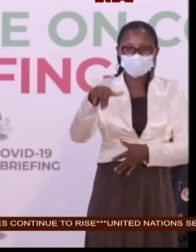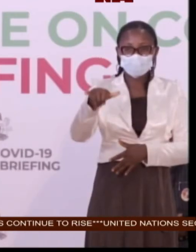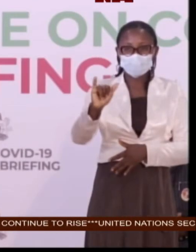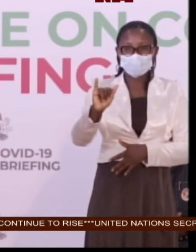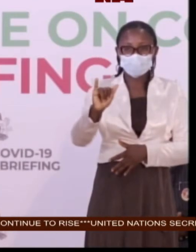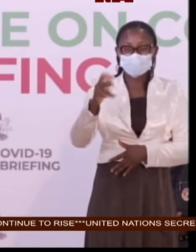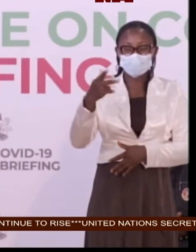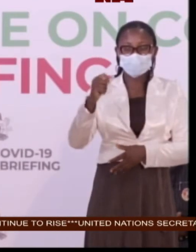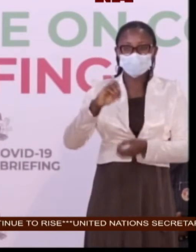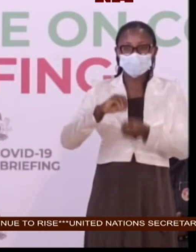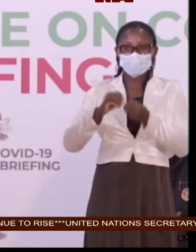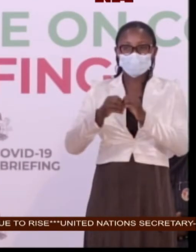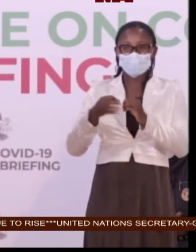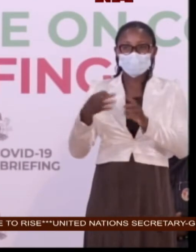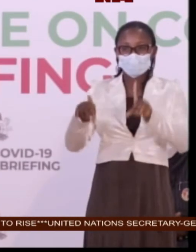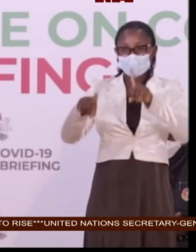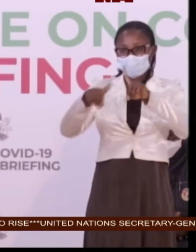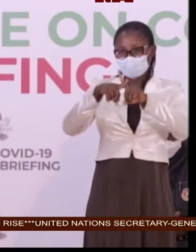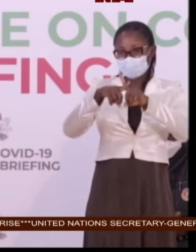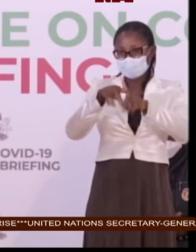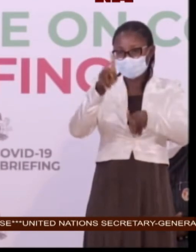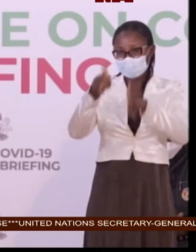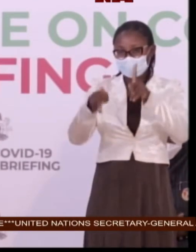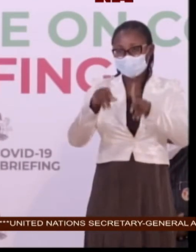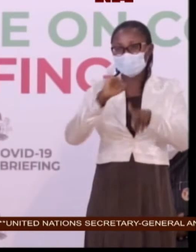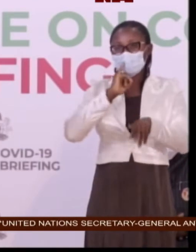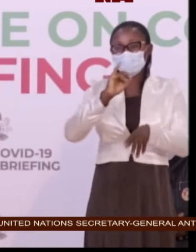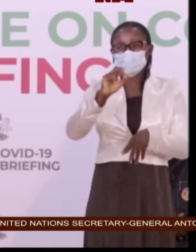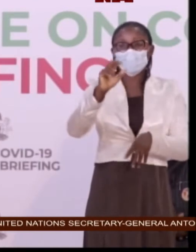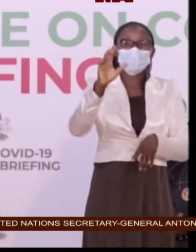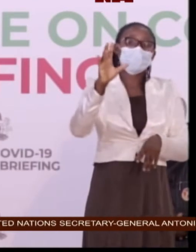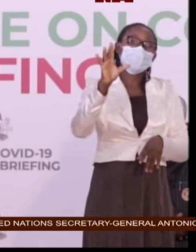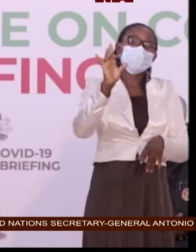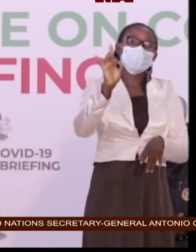while the number of confirmed cases is